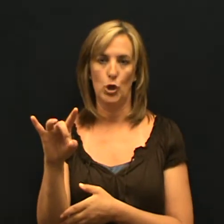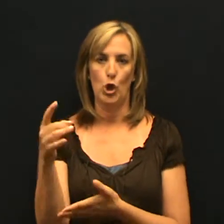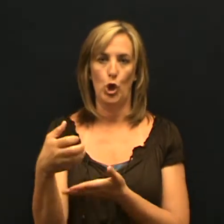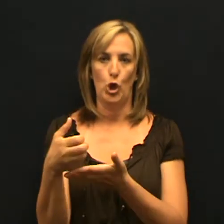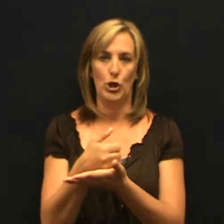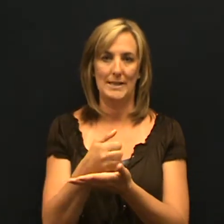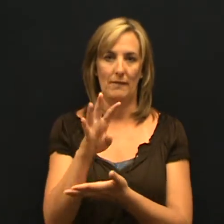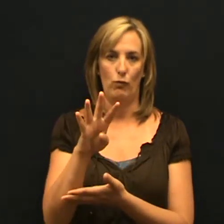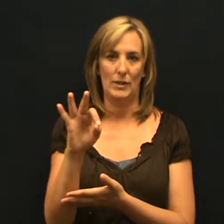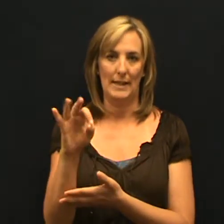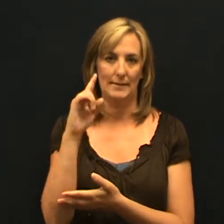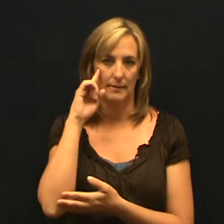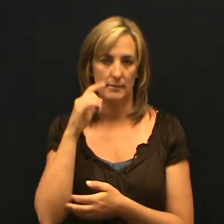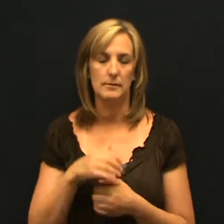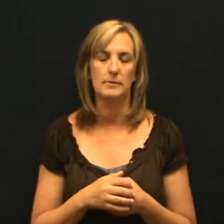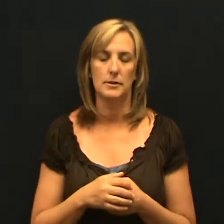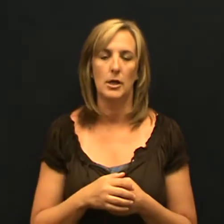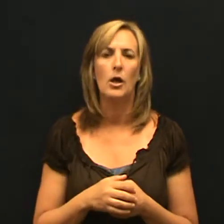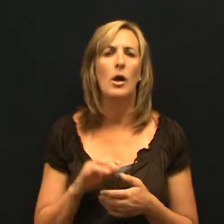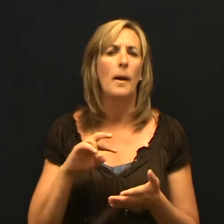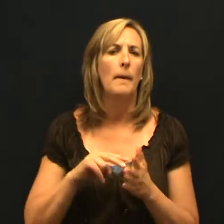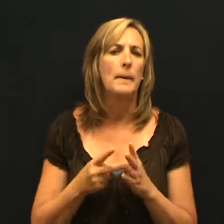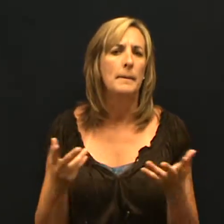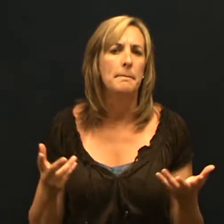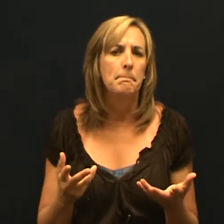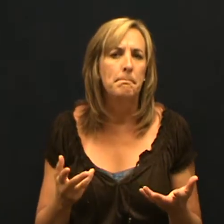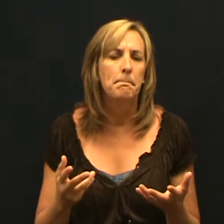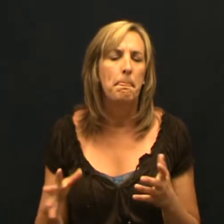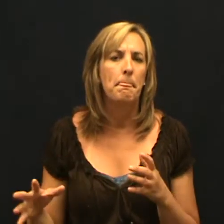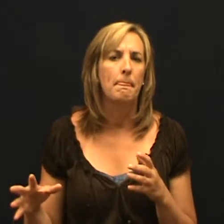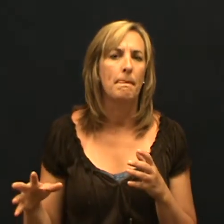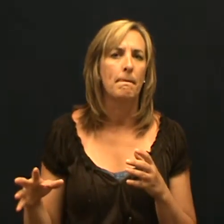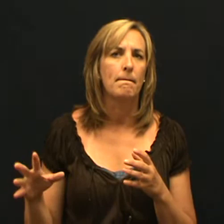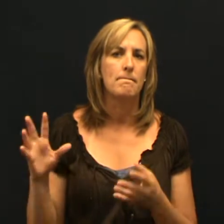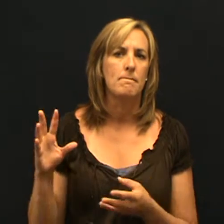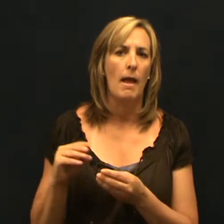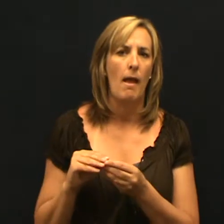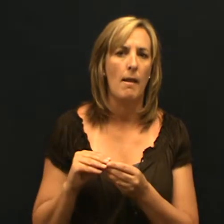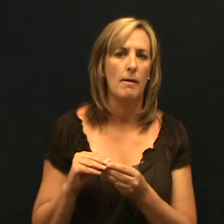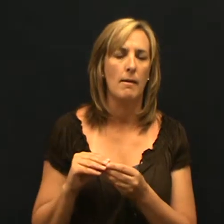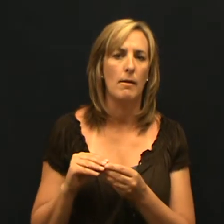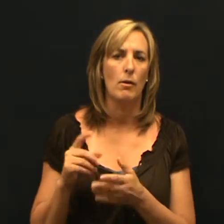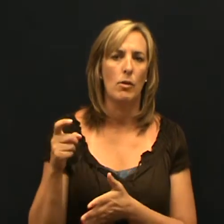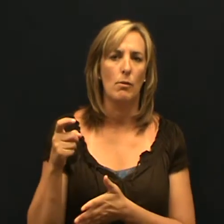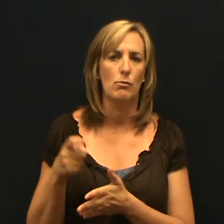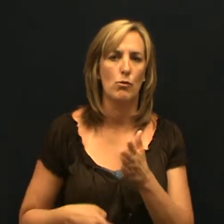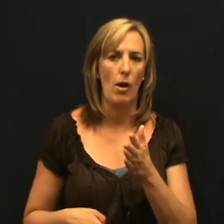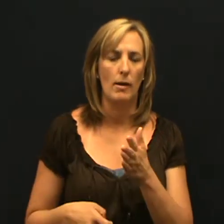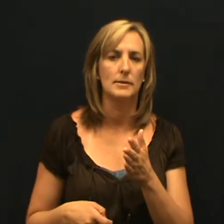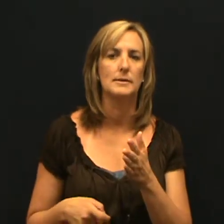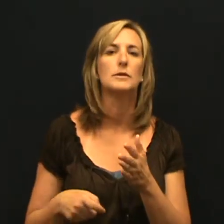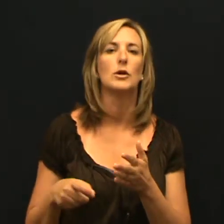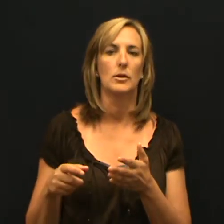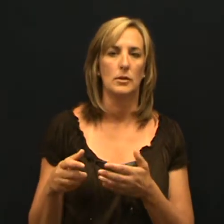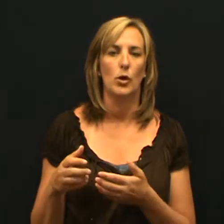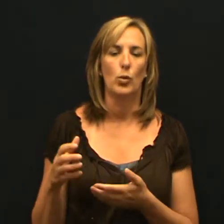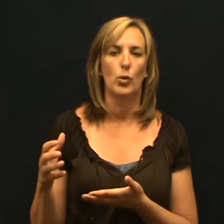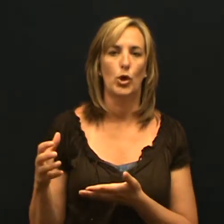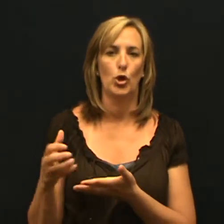cents. So that means it had a price of 50.8 times its earnings per share. And that again,